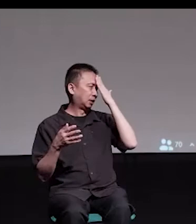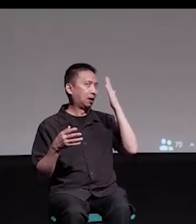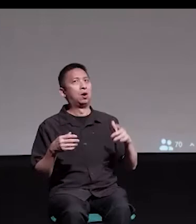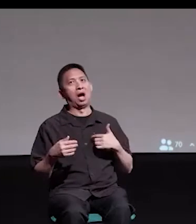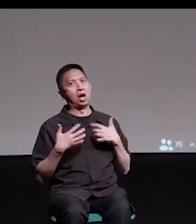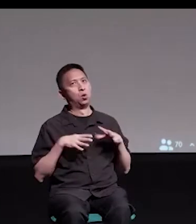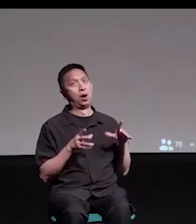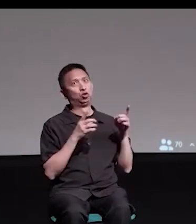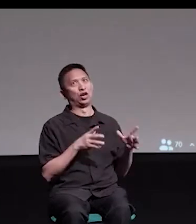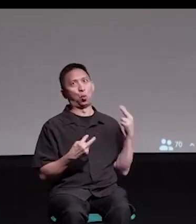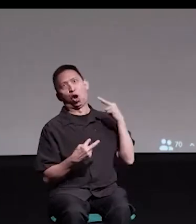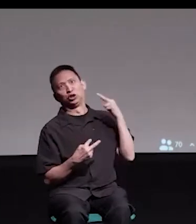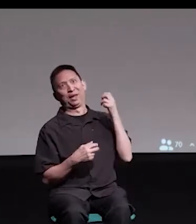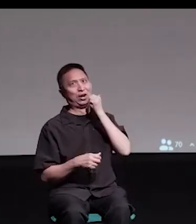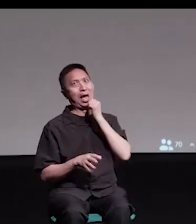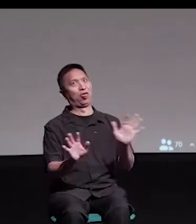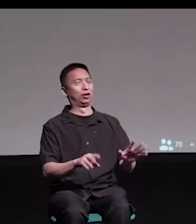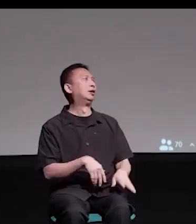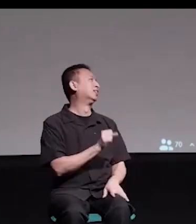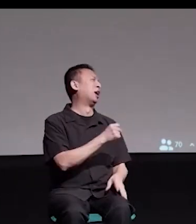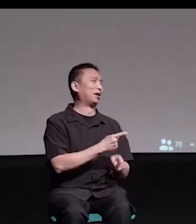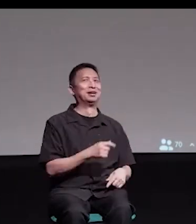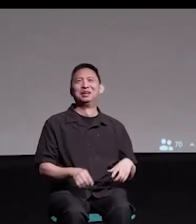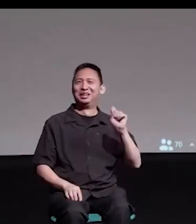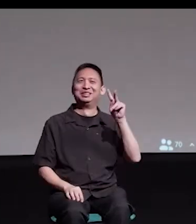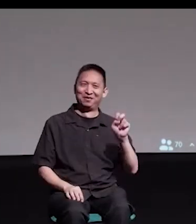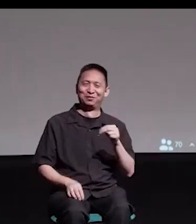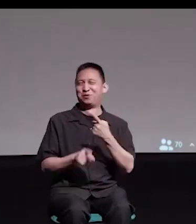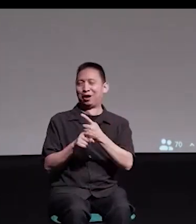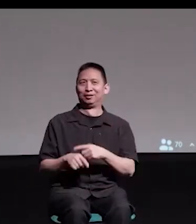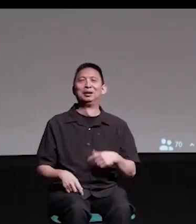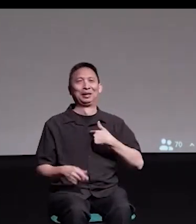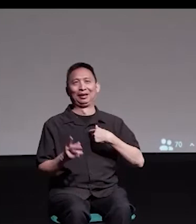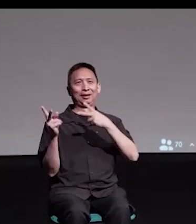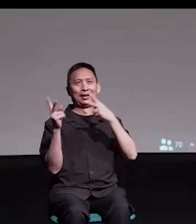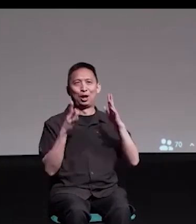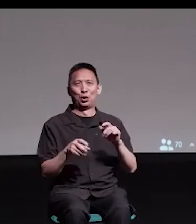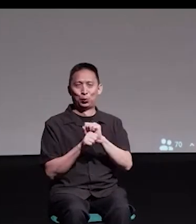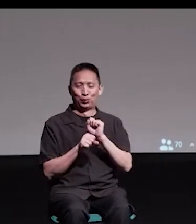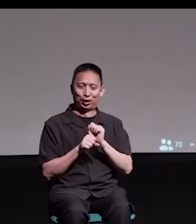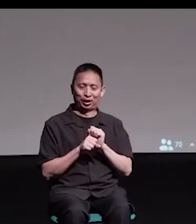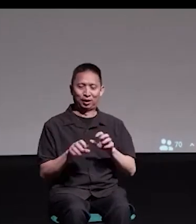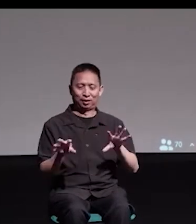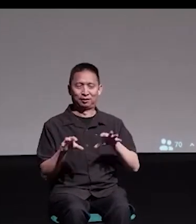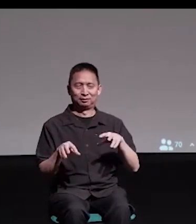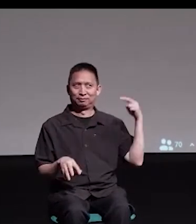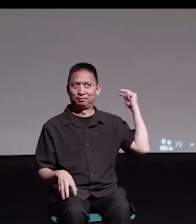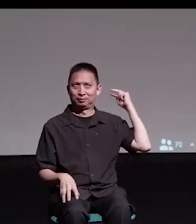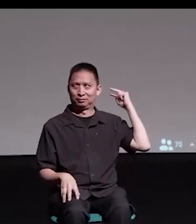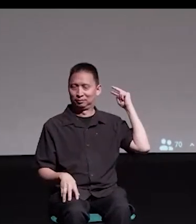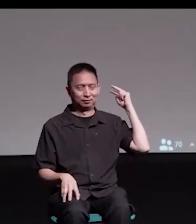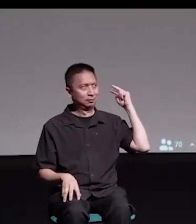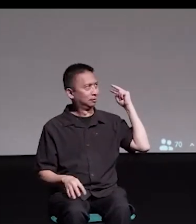Sorry, Yeah, I'm just gonna say that, no offense. Yeah, I was gonna say, like, as an editor or any other creative things, it's